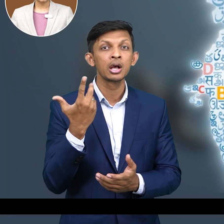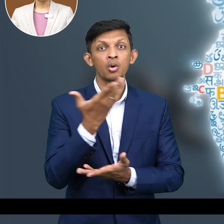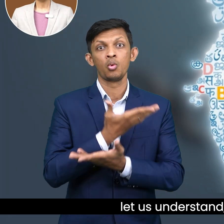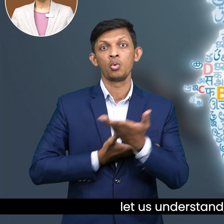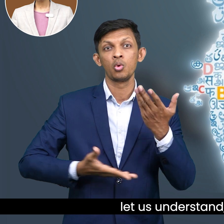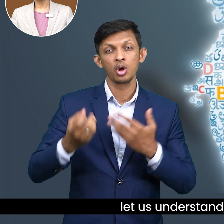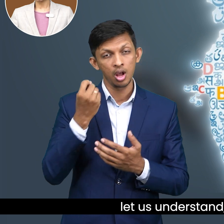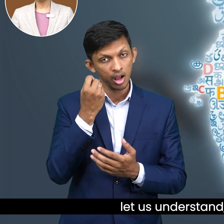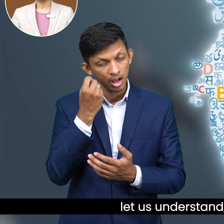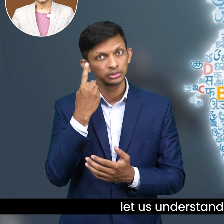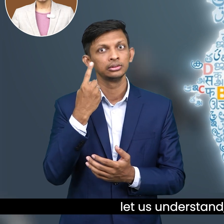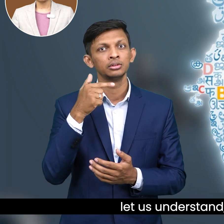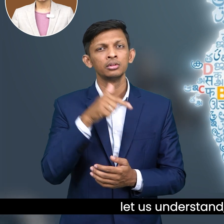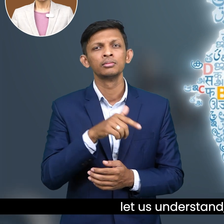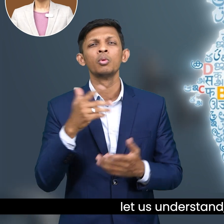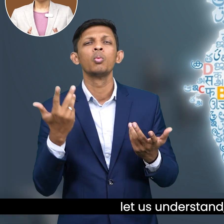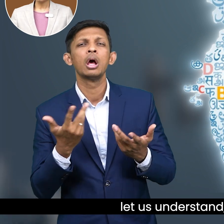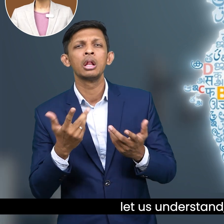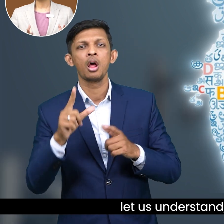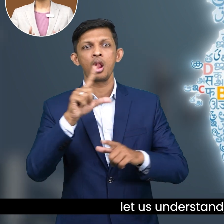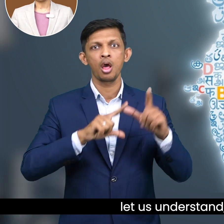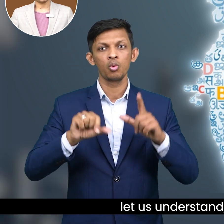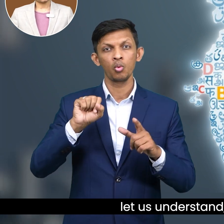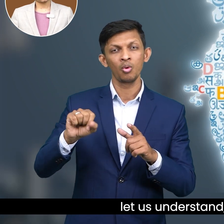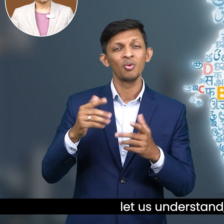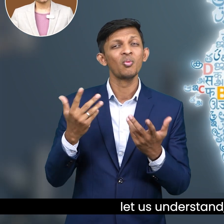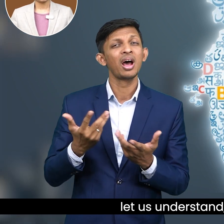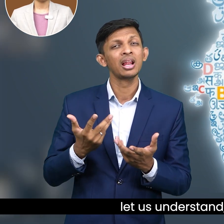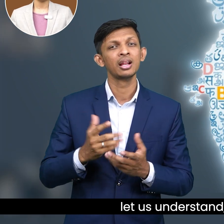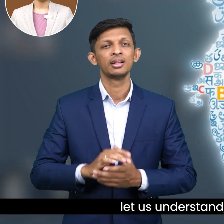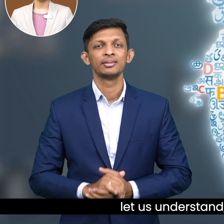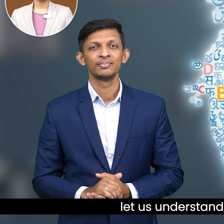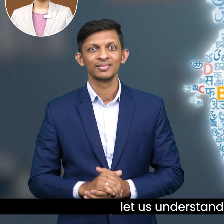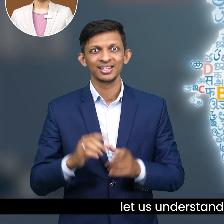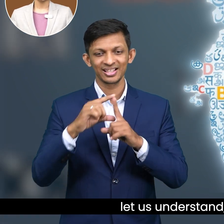First, let us understand what is the language.